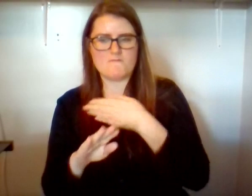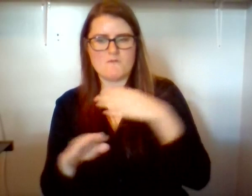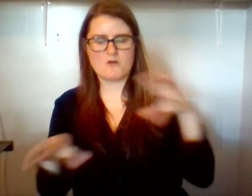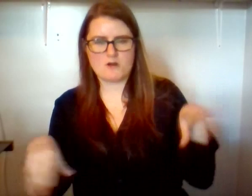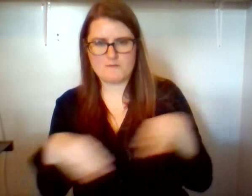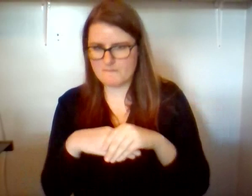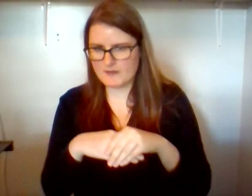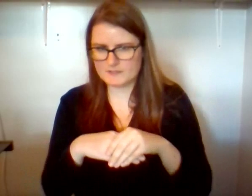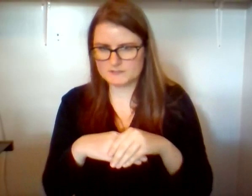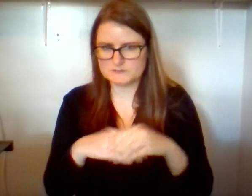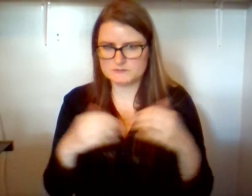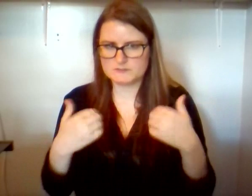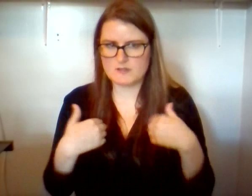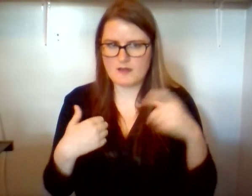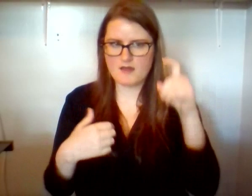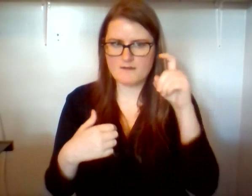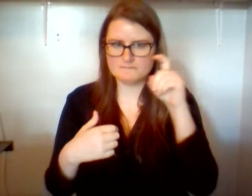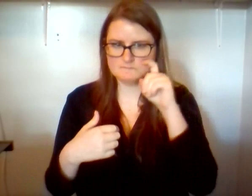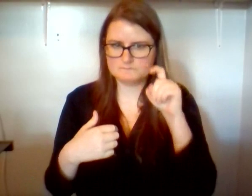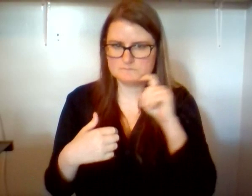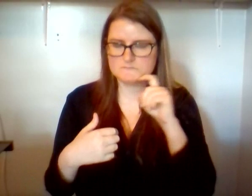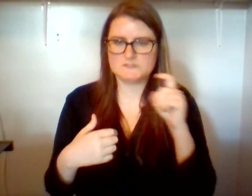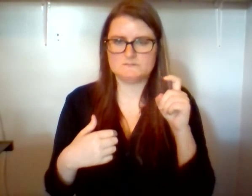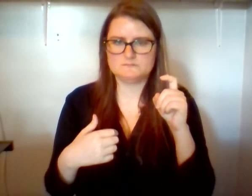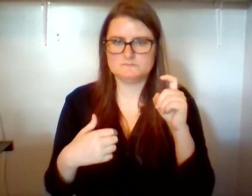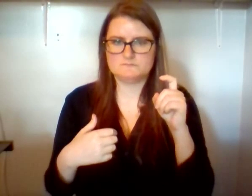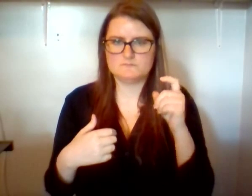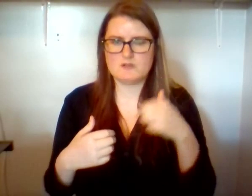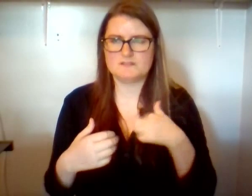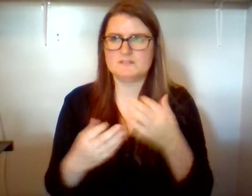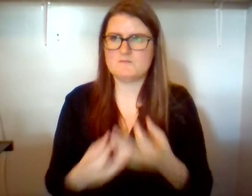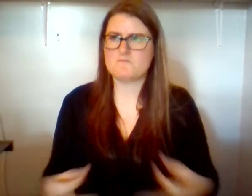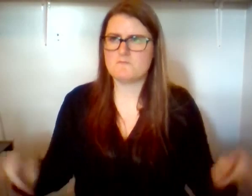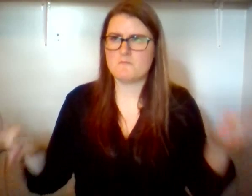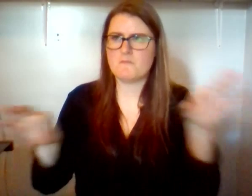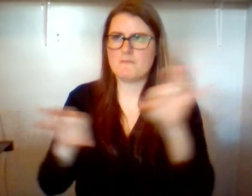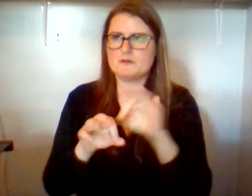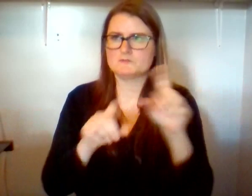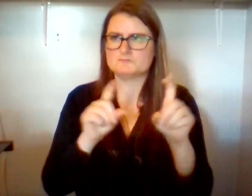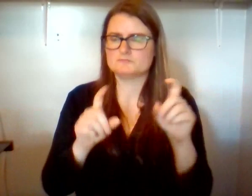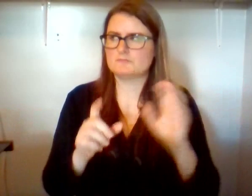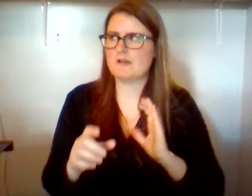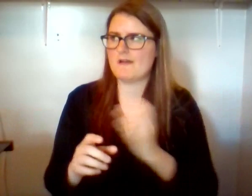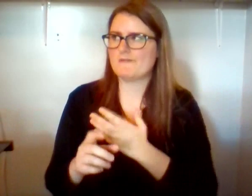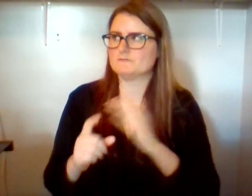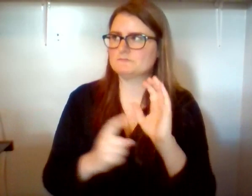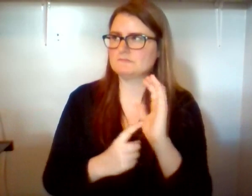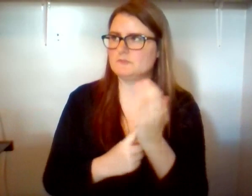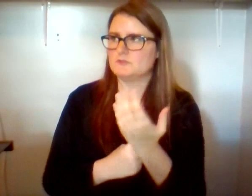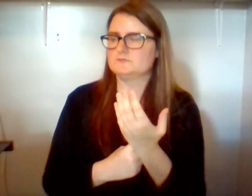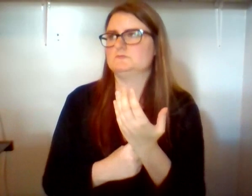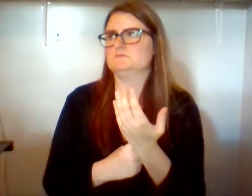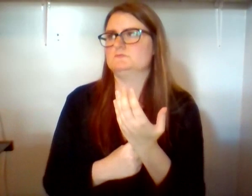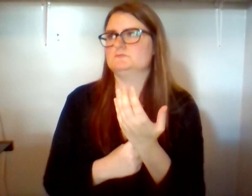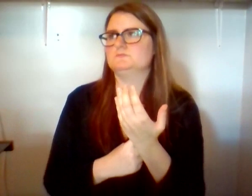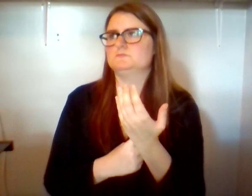It's a really important question. Our culture is, of course, awash